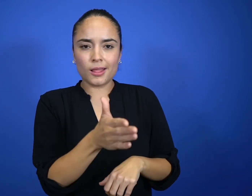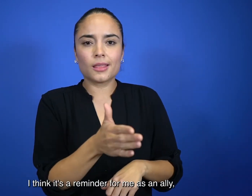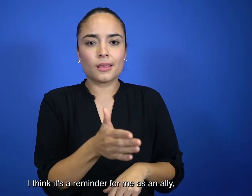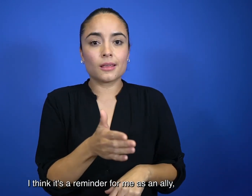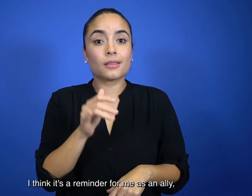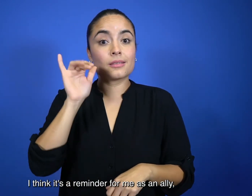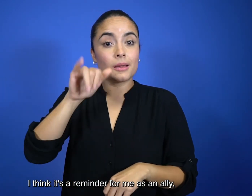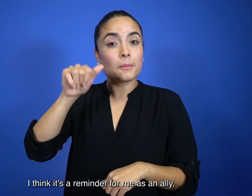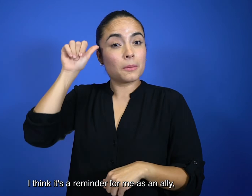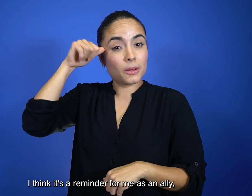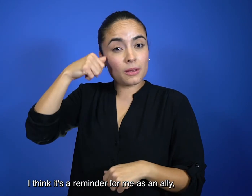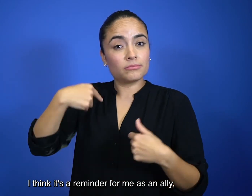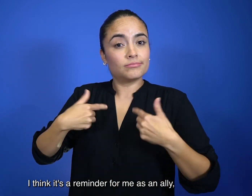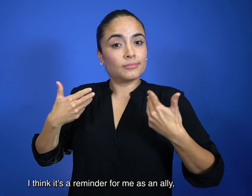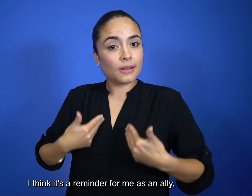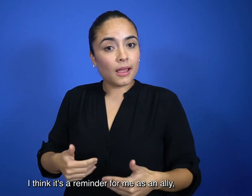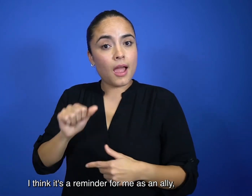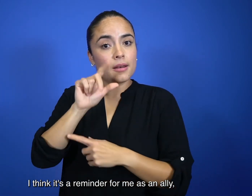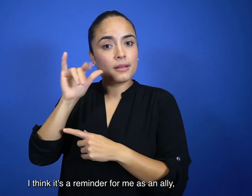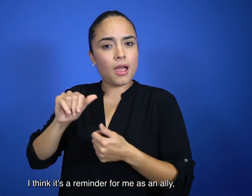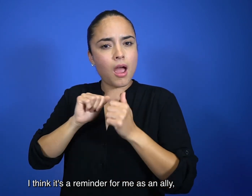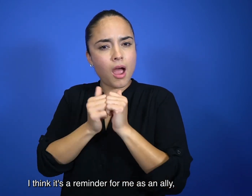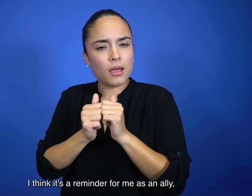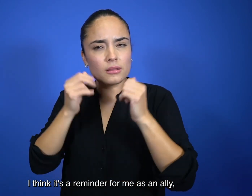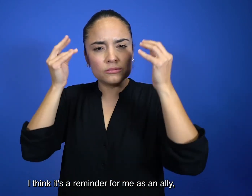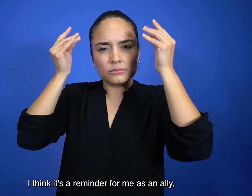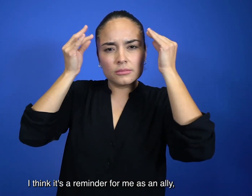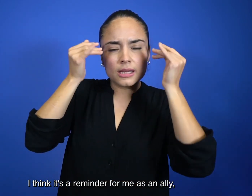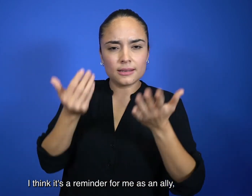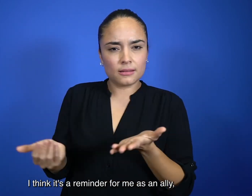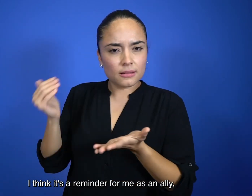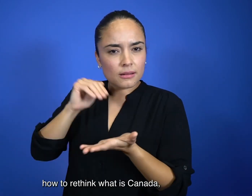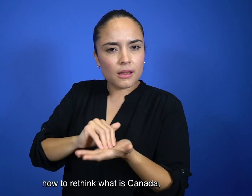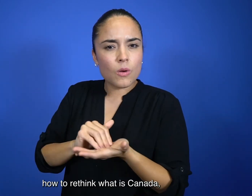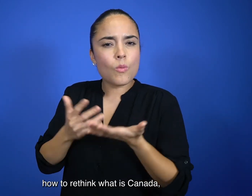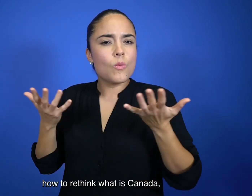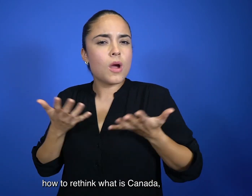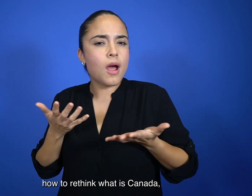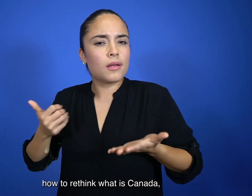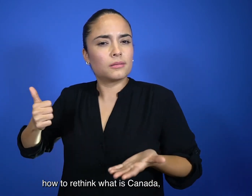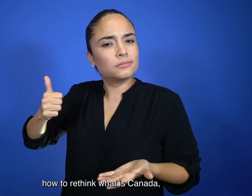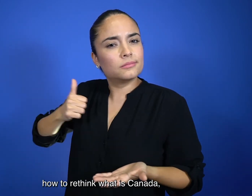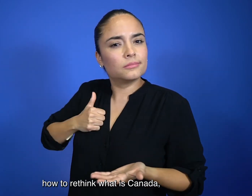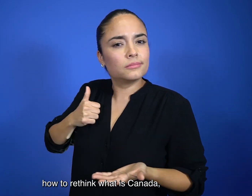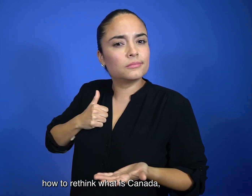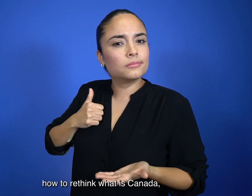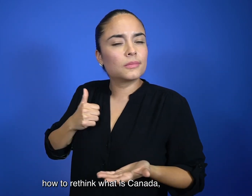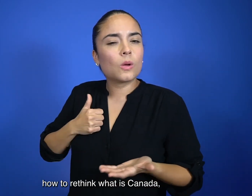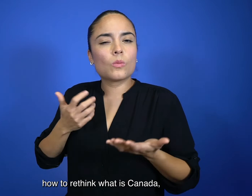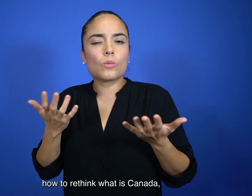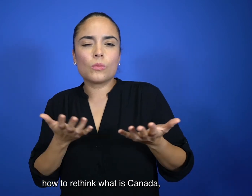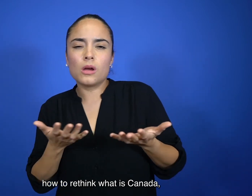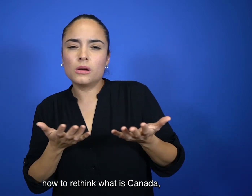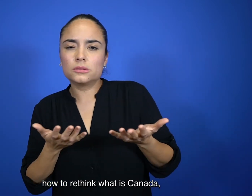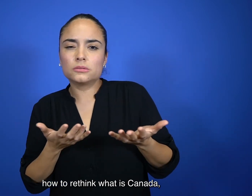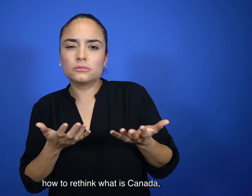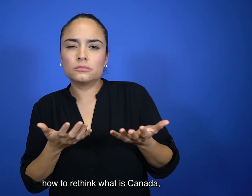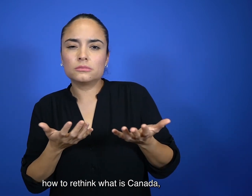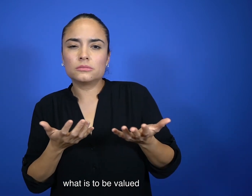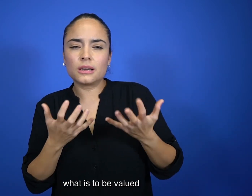think it's a reminder for me as an ally how to rethink what is Canada, what